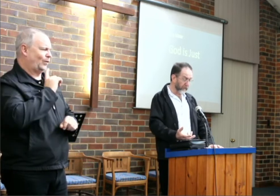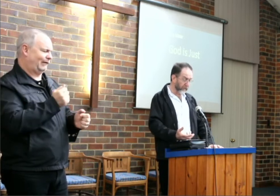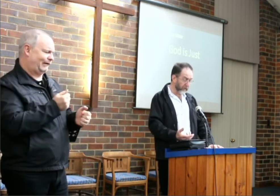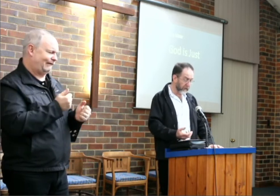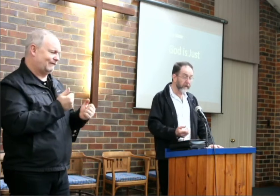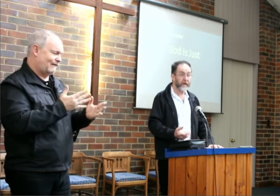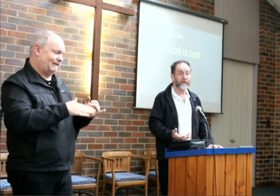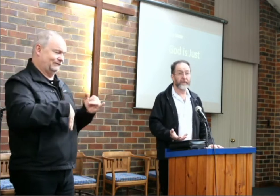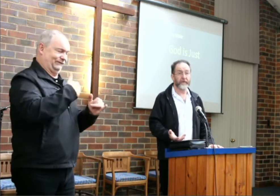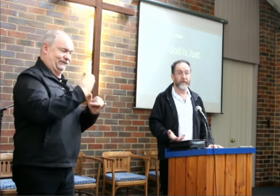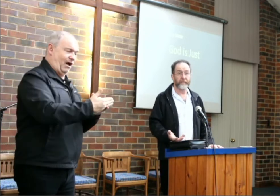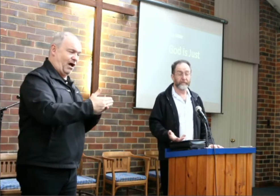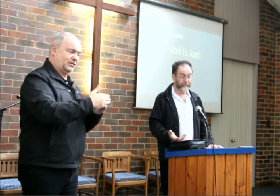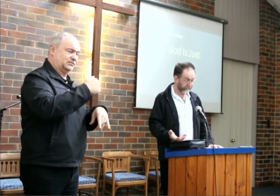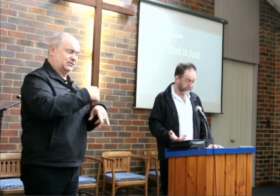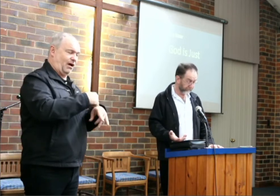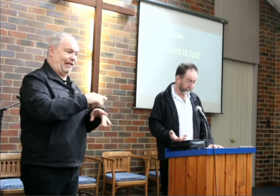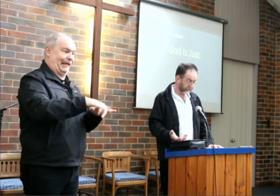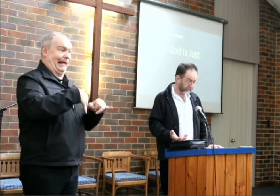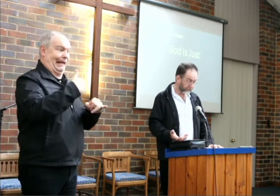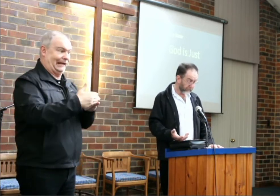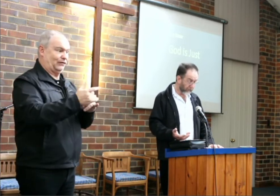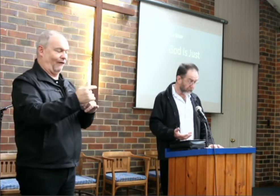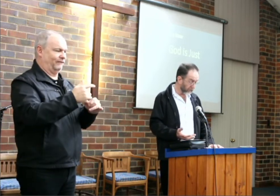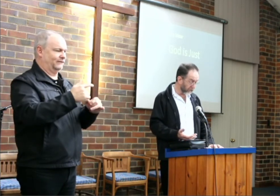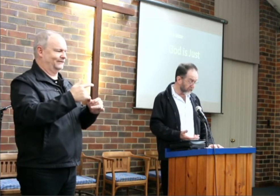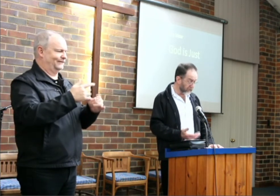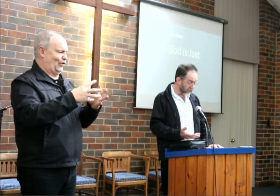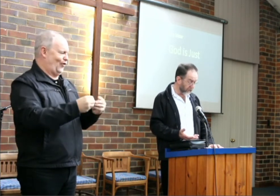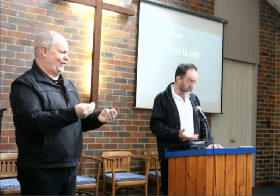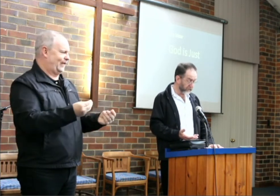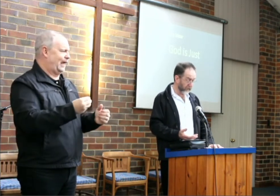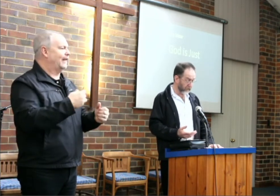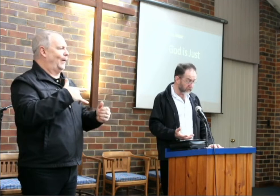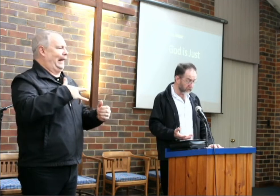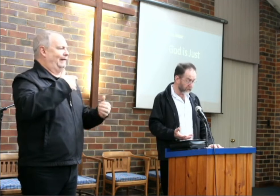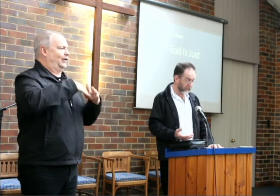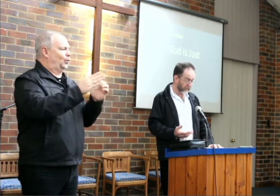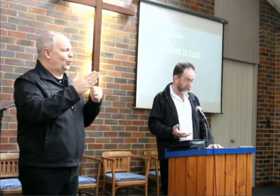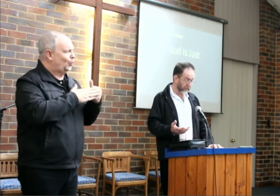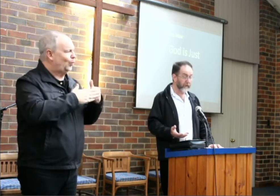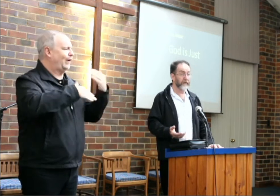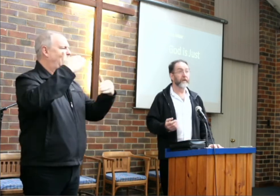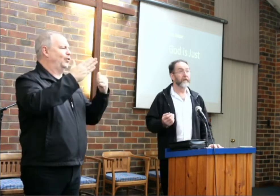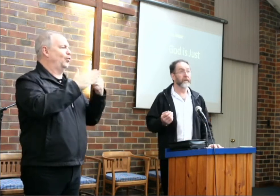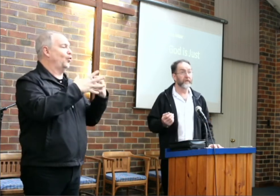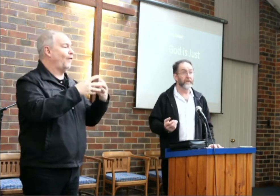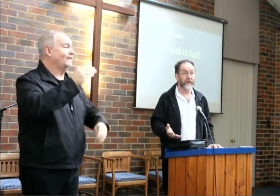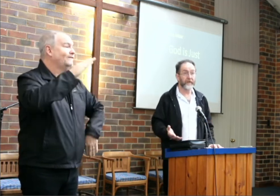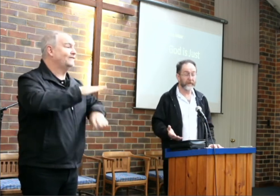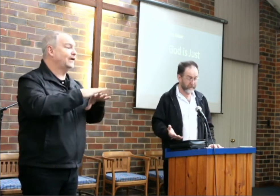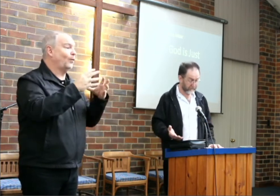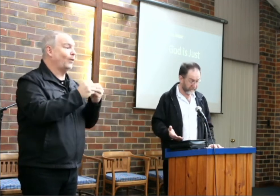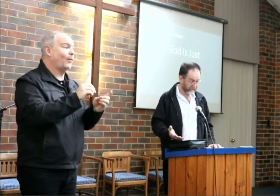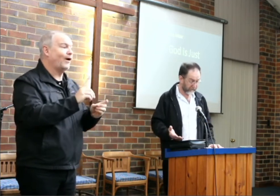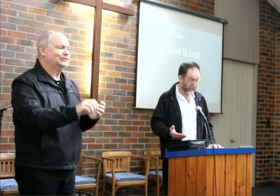final fulfillment at the end of history. And we will live in a new heavens and a new earth filled with